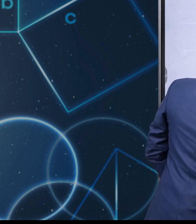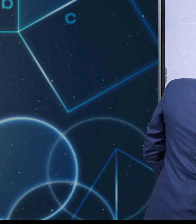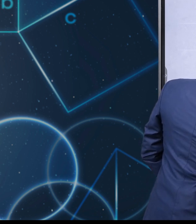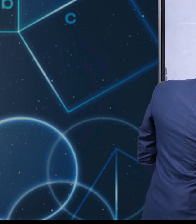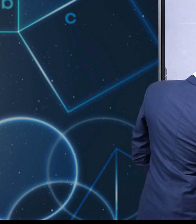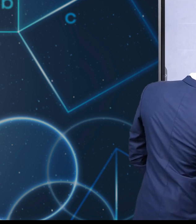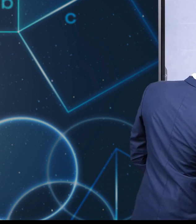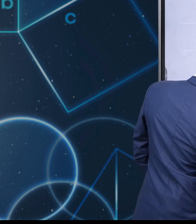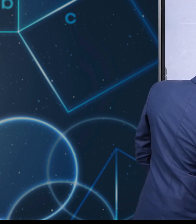to 18.